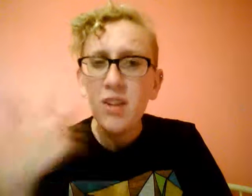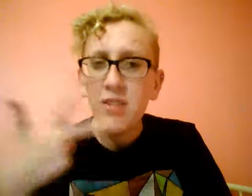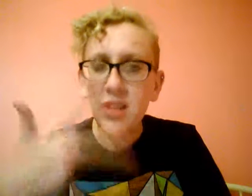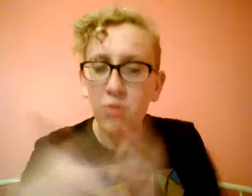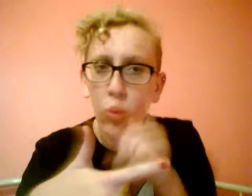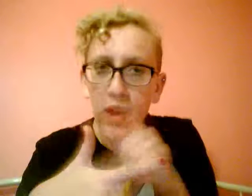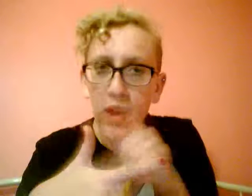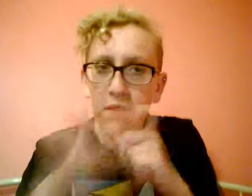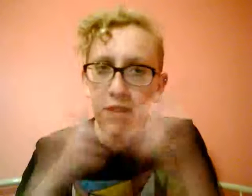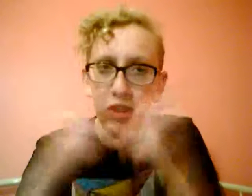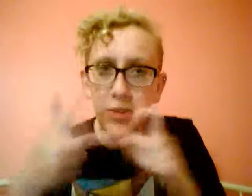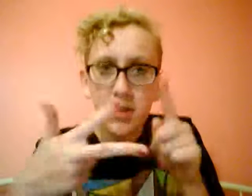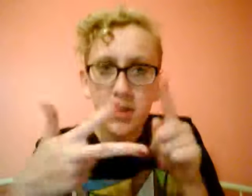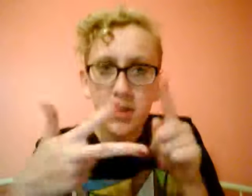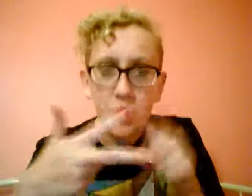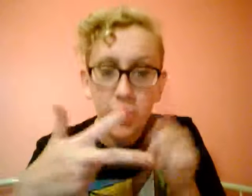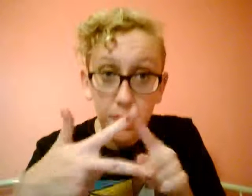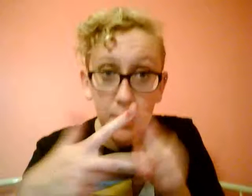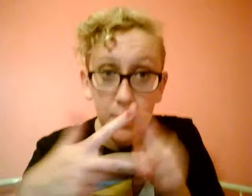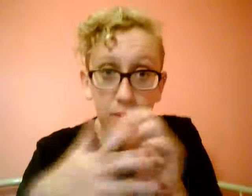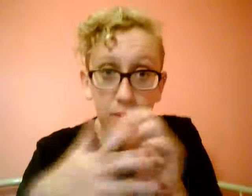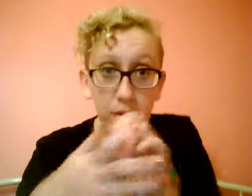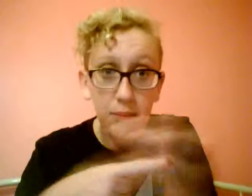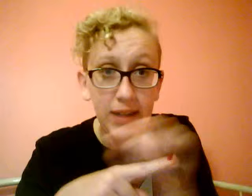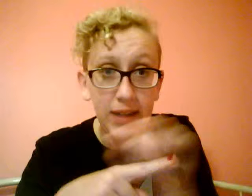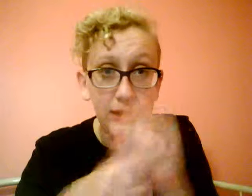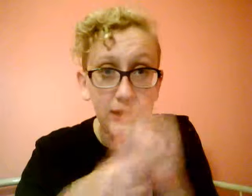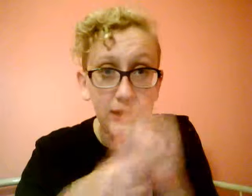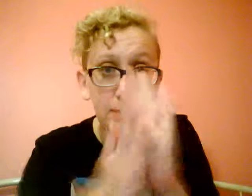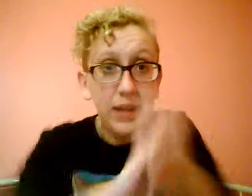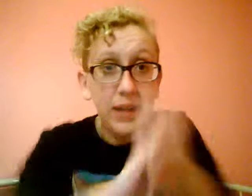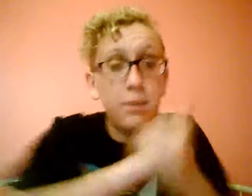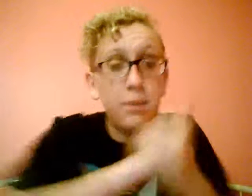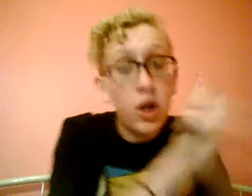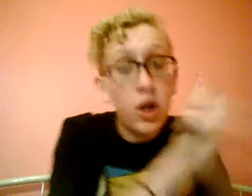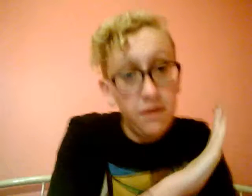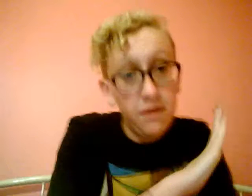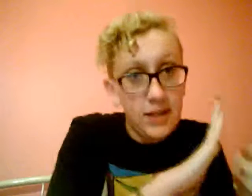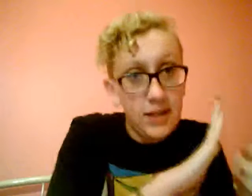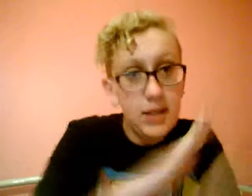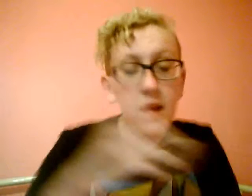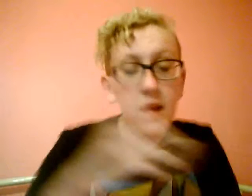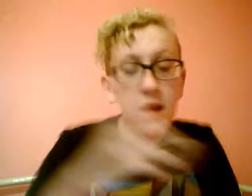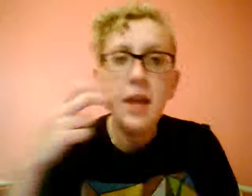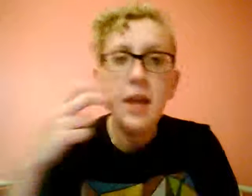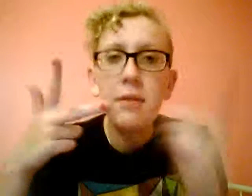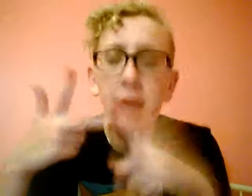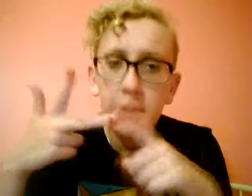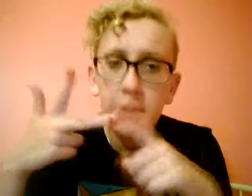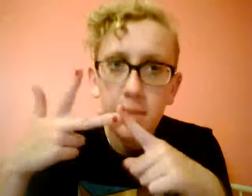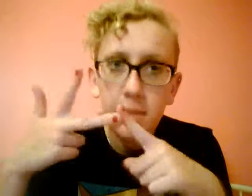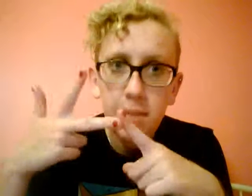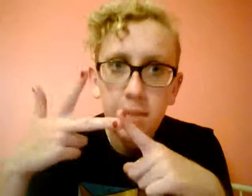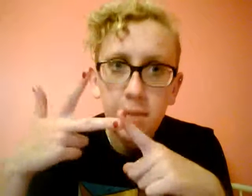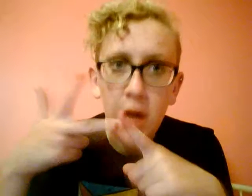let's see. One, facial expressions. Two, practice makes perfect. And three, I